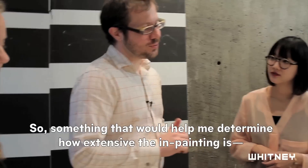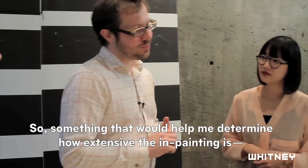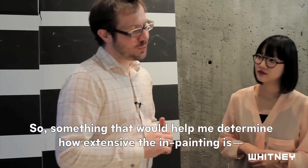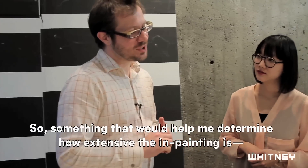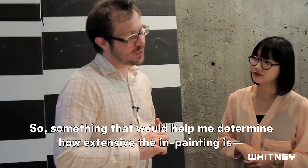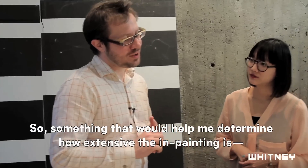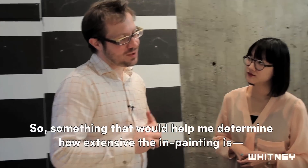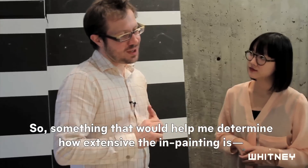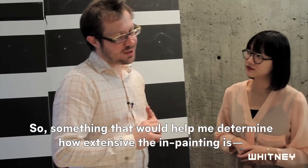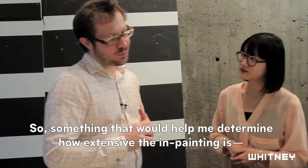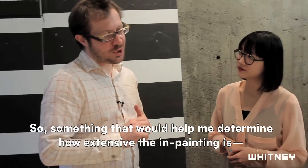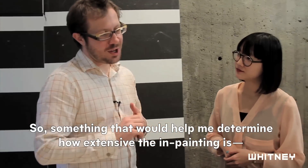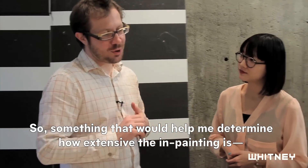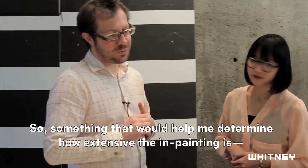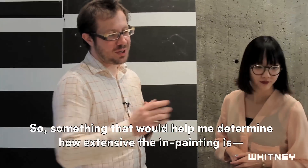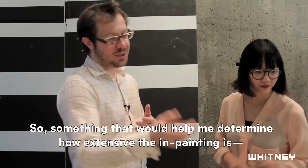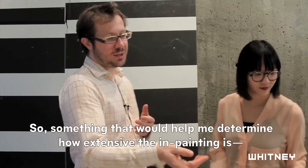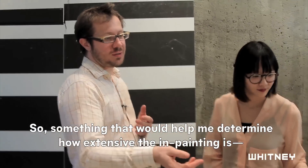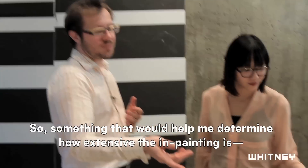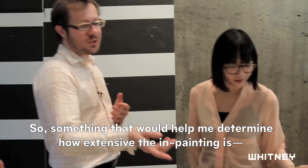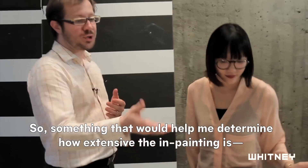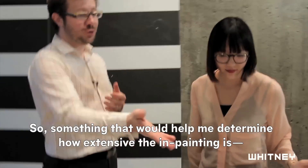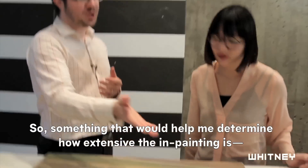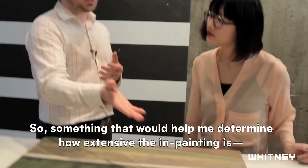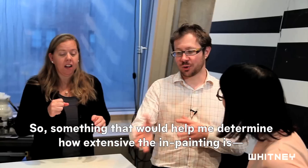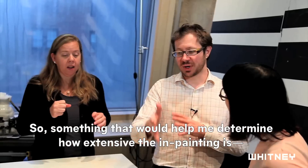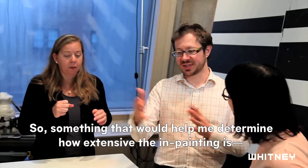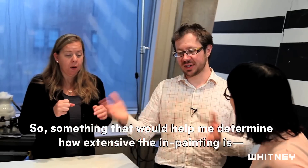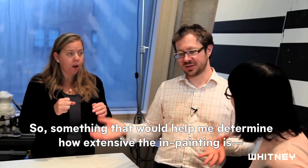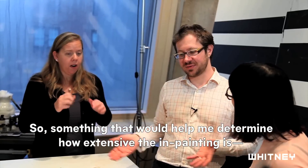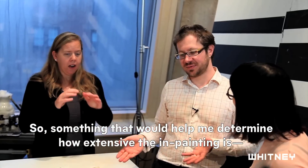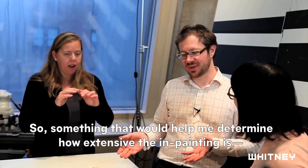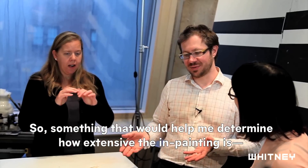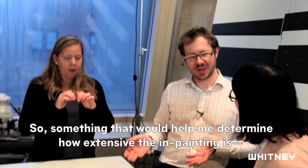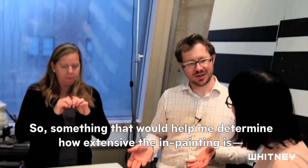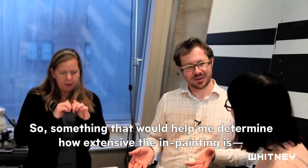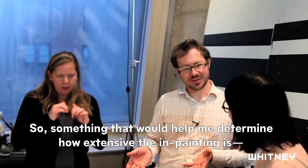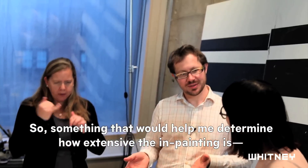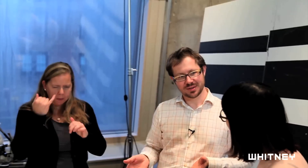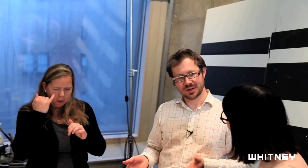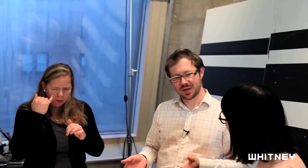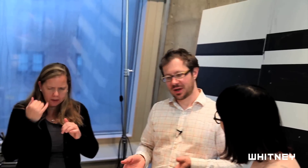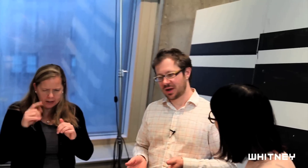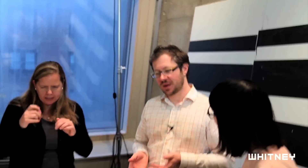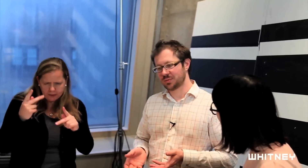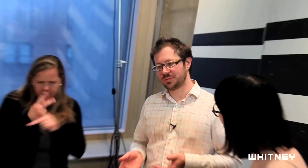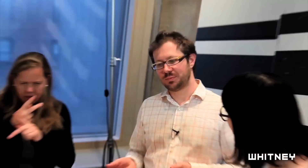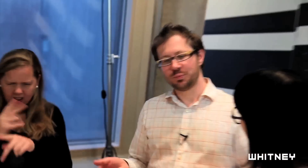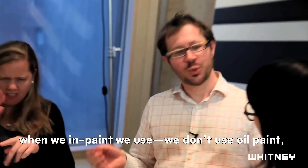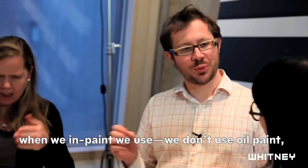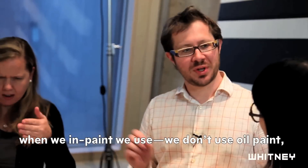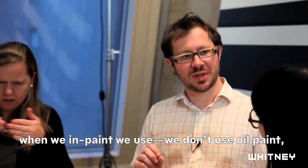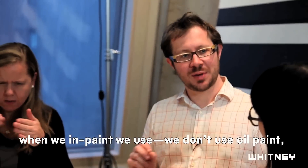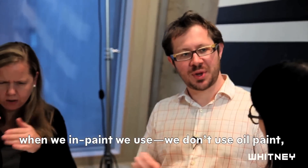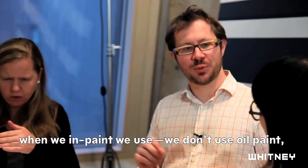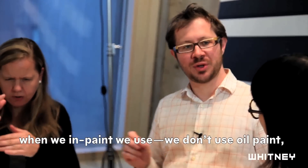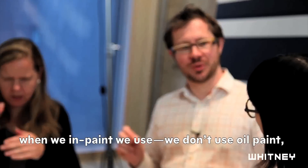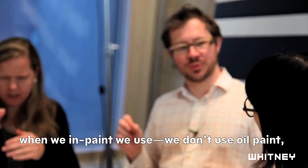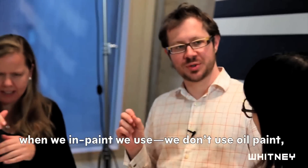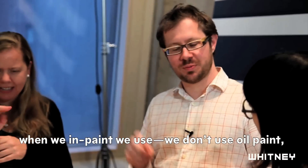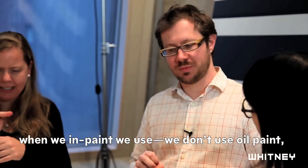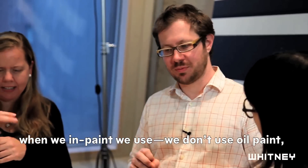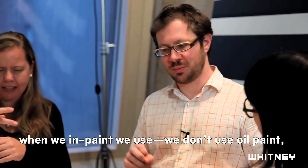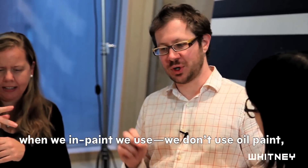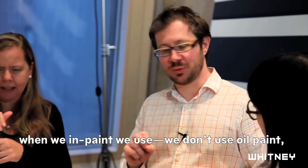So, that's something that would help me determine how extensive the in-painting is. When we in-paint,